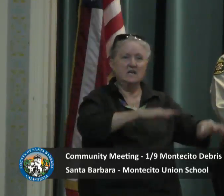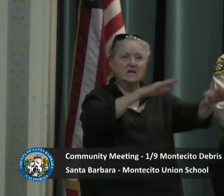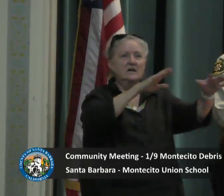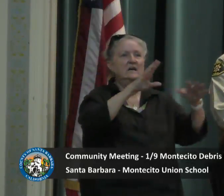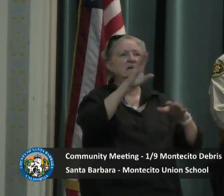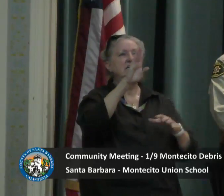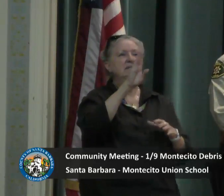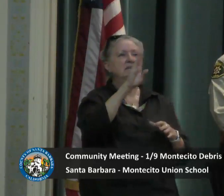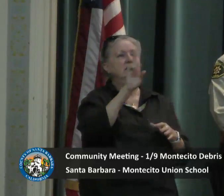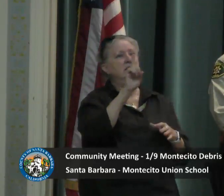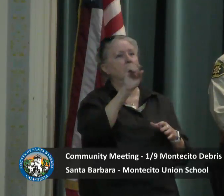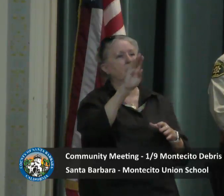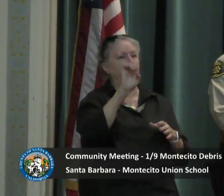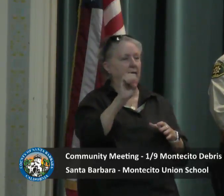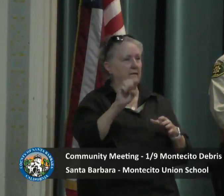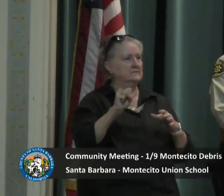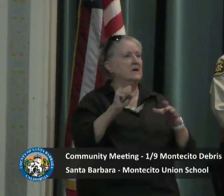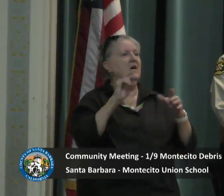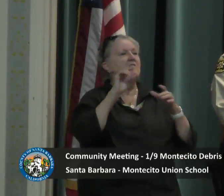and damage at El Capitan,